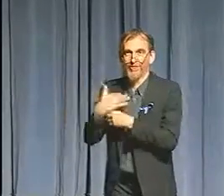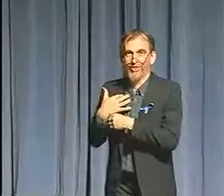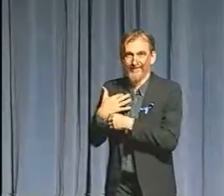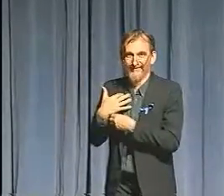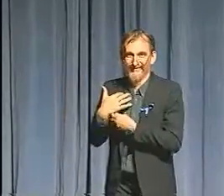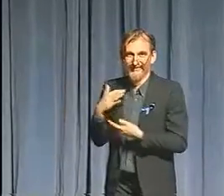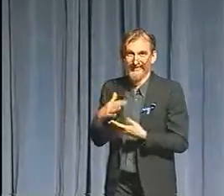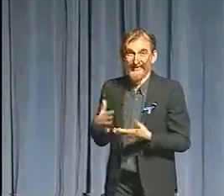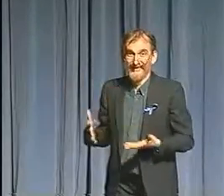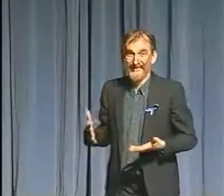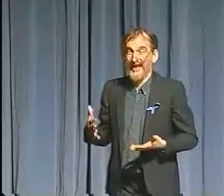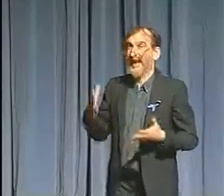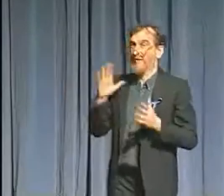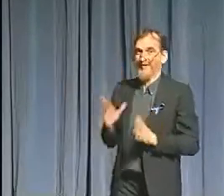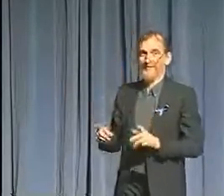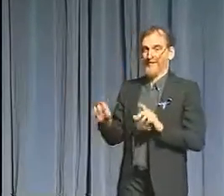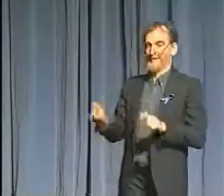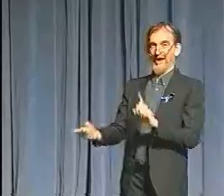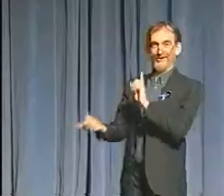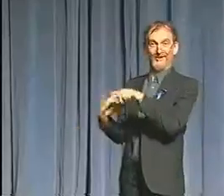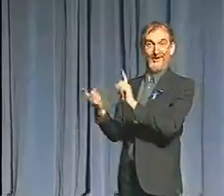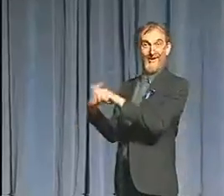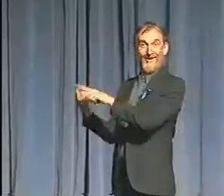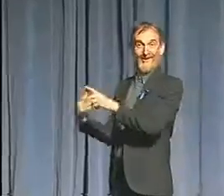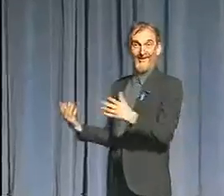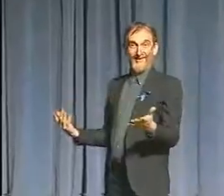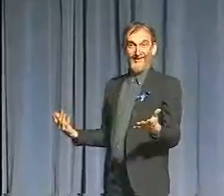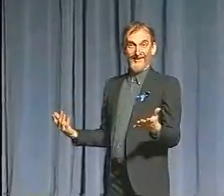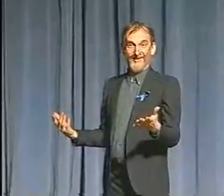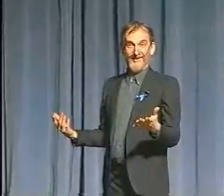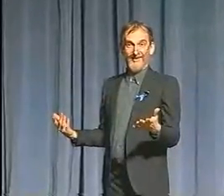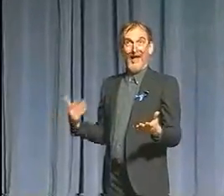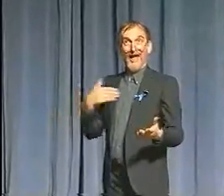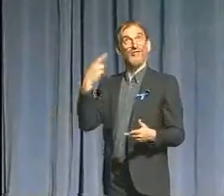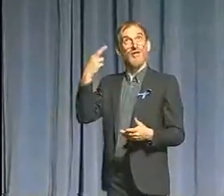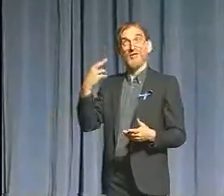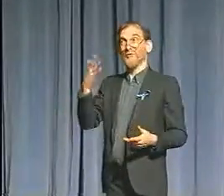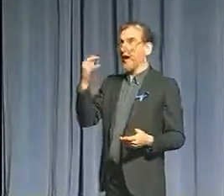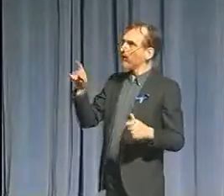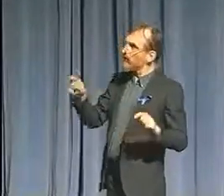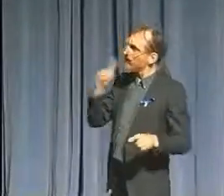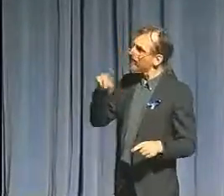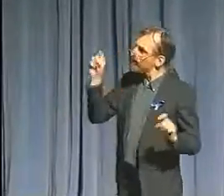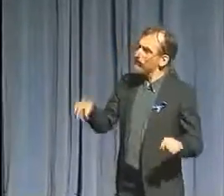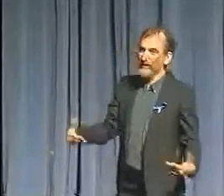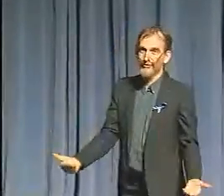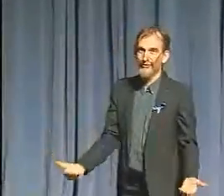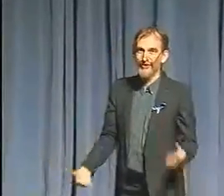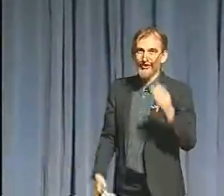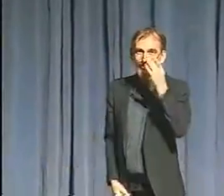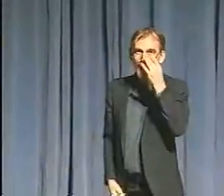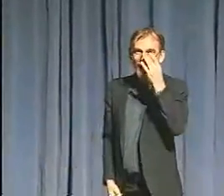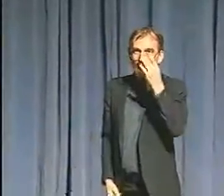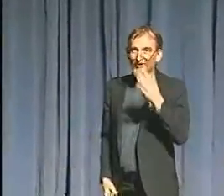generations of deaf children to be born? That's something that needs to be discussed. In my opinion,